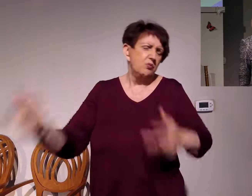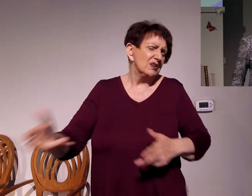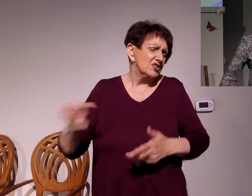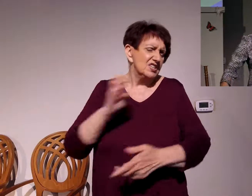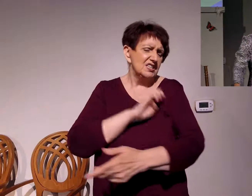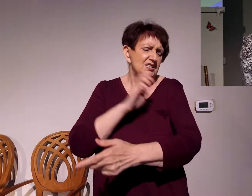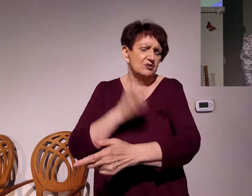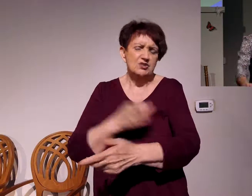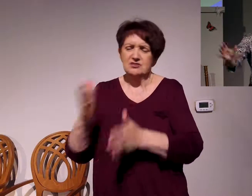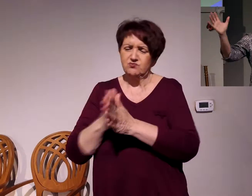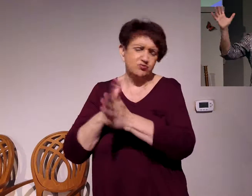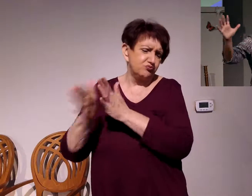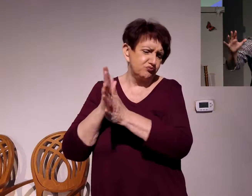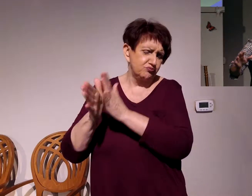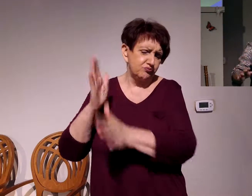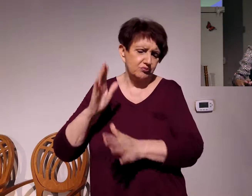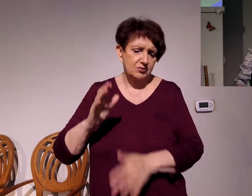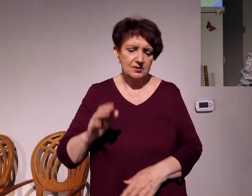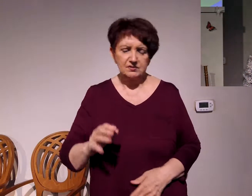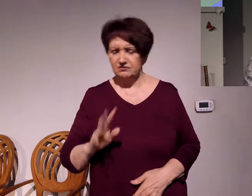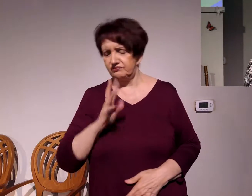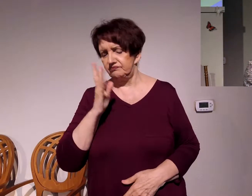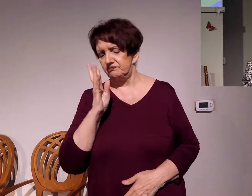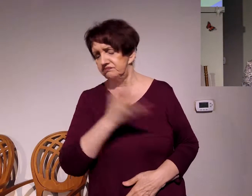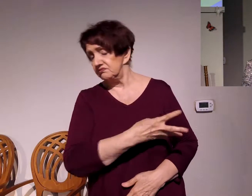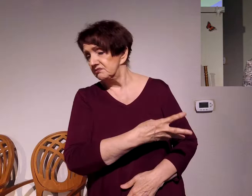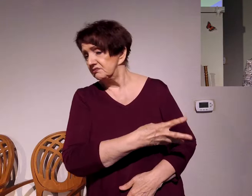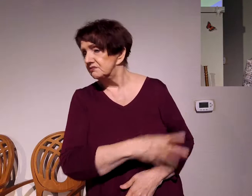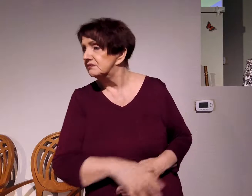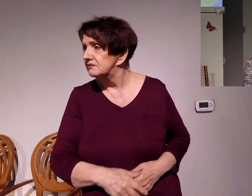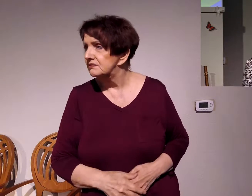big energy." And I used to go,